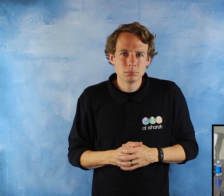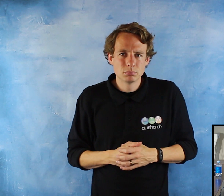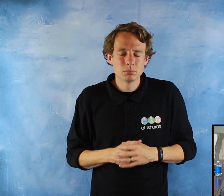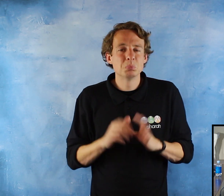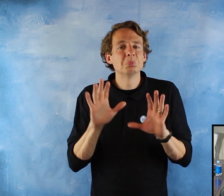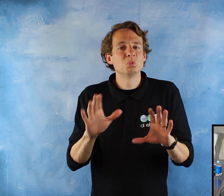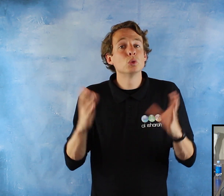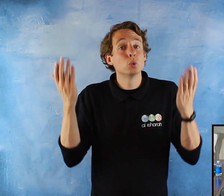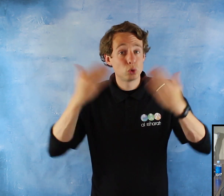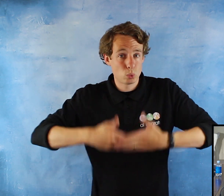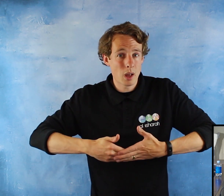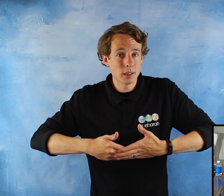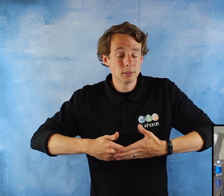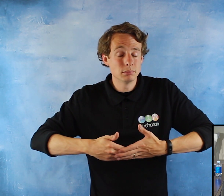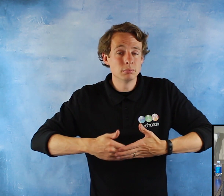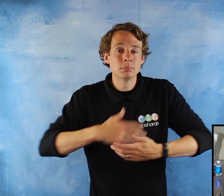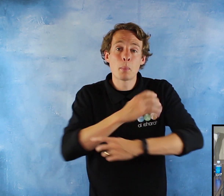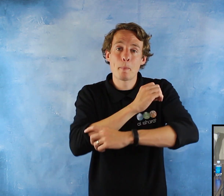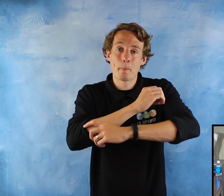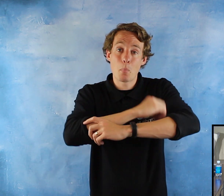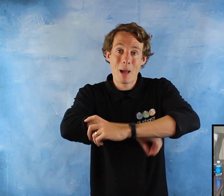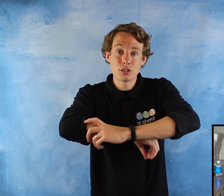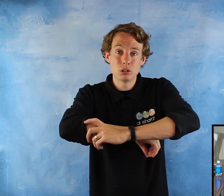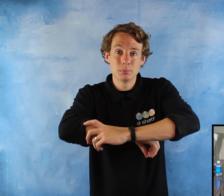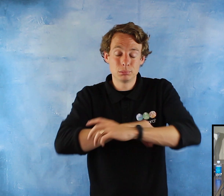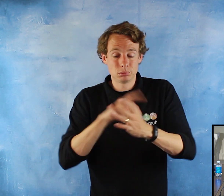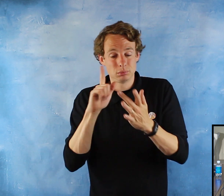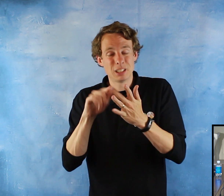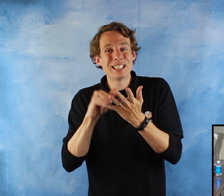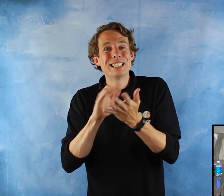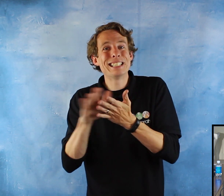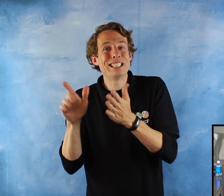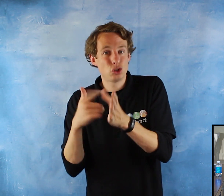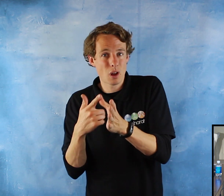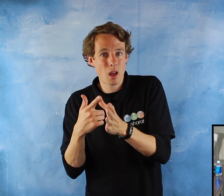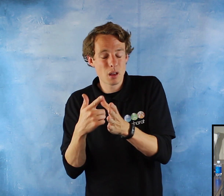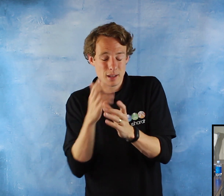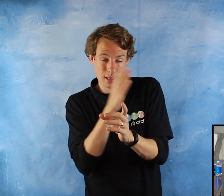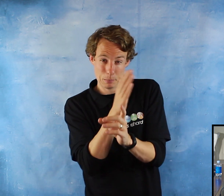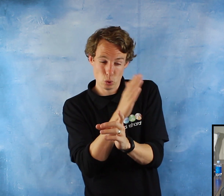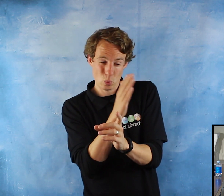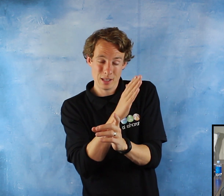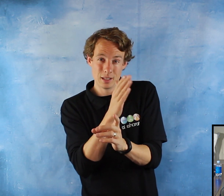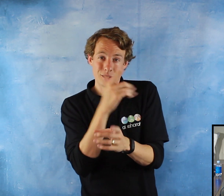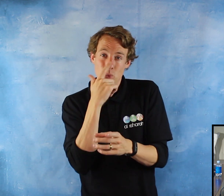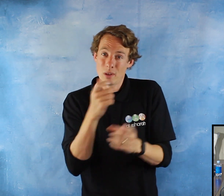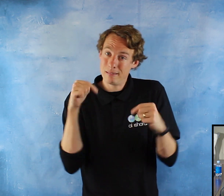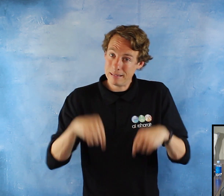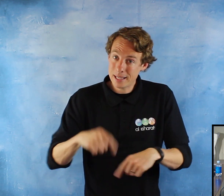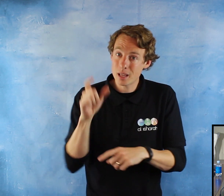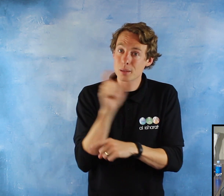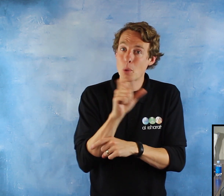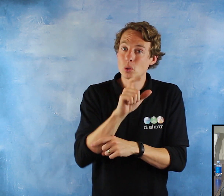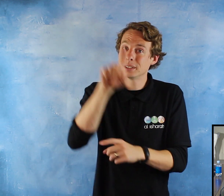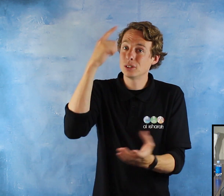Isha. We hope to pray, inshallah, here between this Maghrib and Isha, inshallah. But if you'd like to pray at home, alhamdulillah, and before,